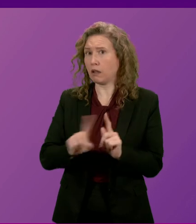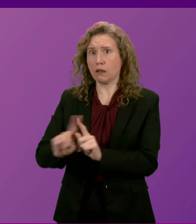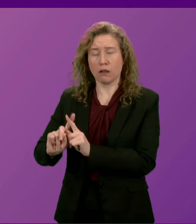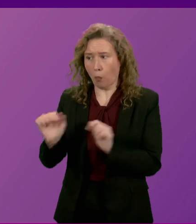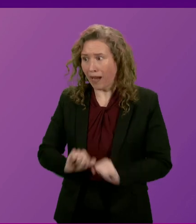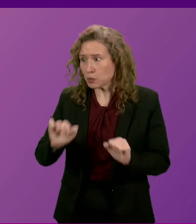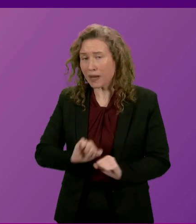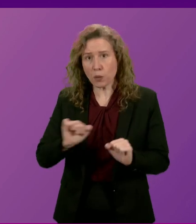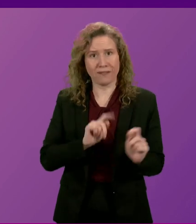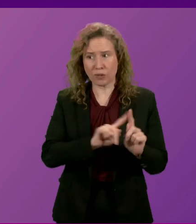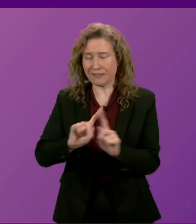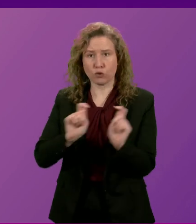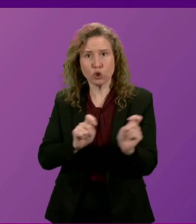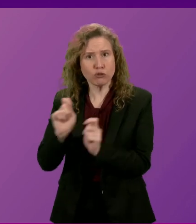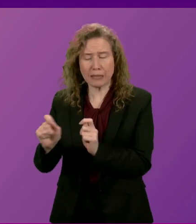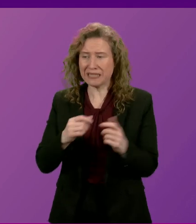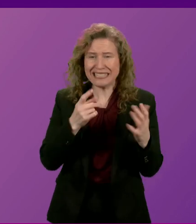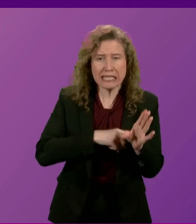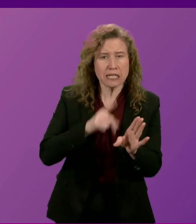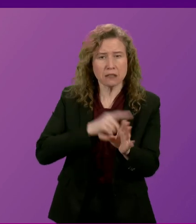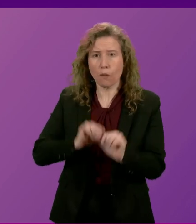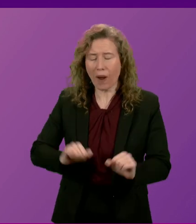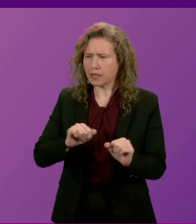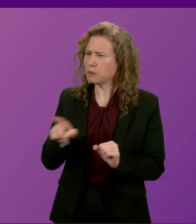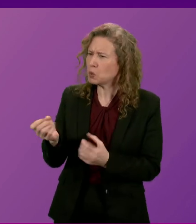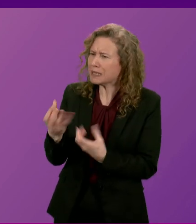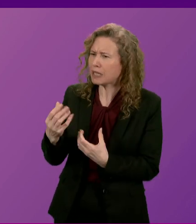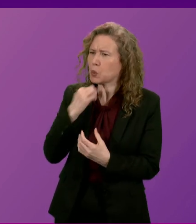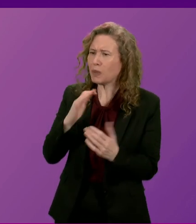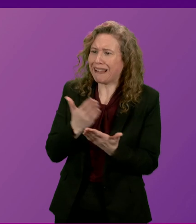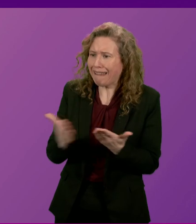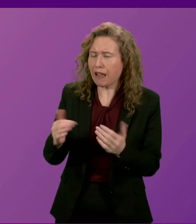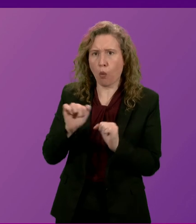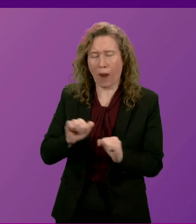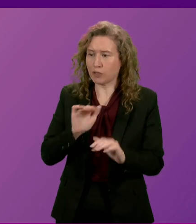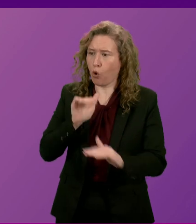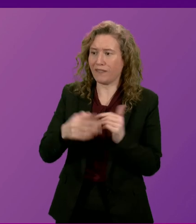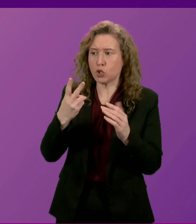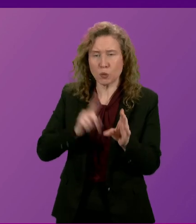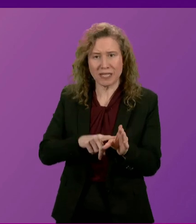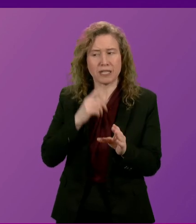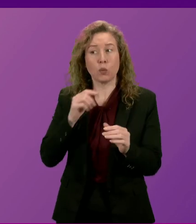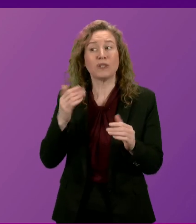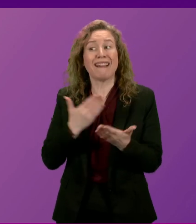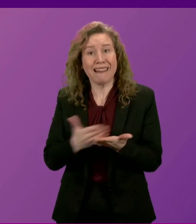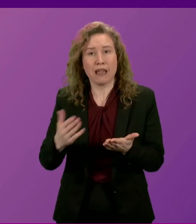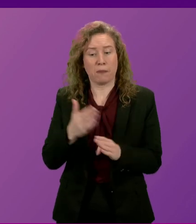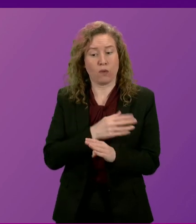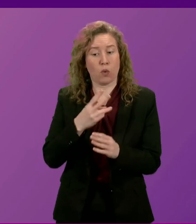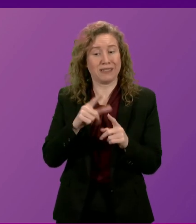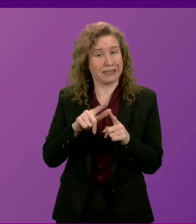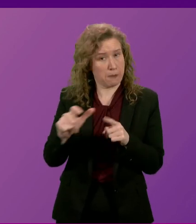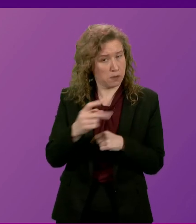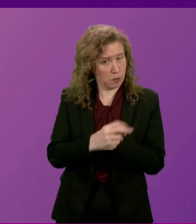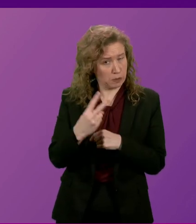scandalous. Now, the SNP promised to clear waits of over 2 years by September 2022, but they have